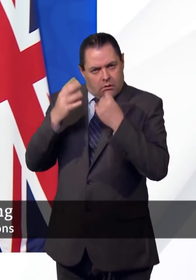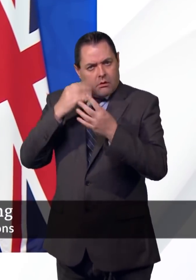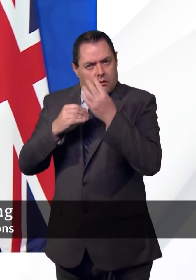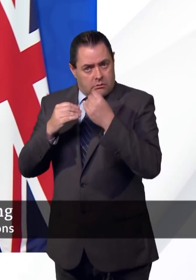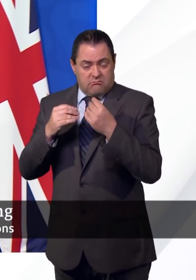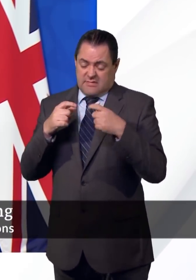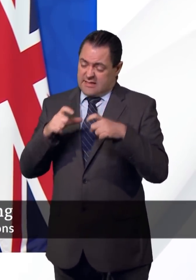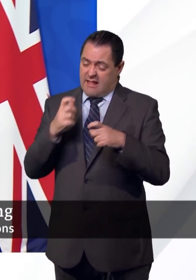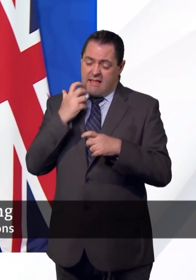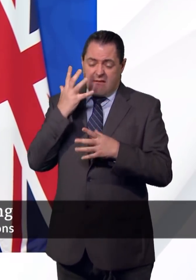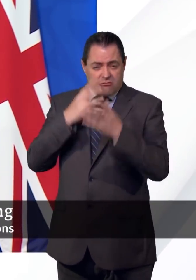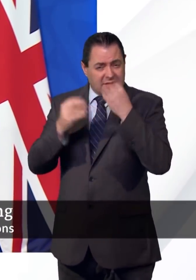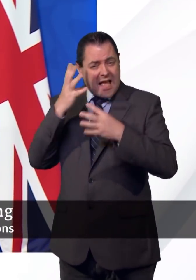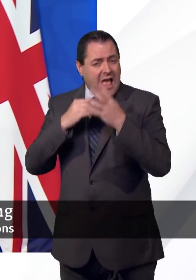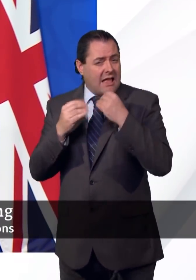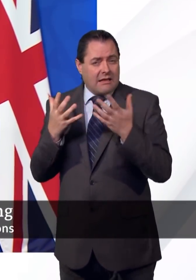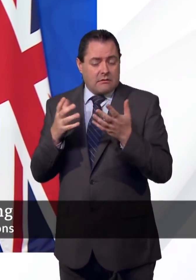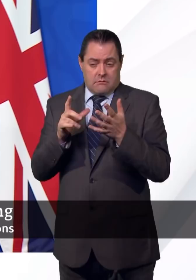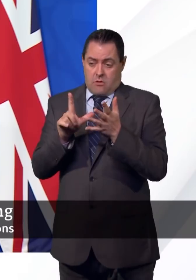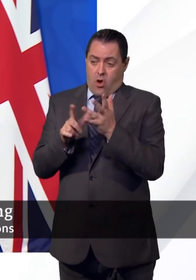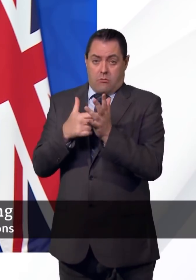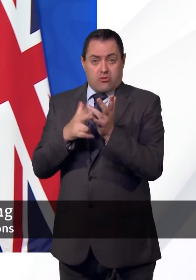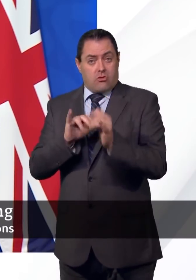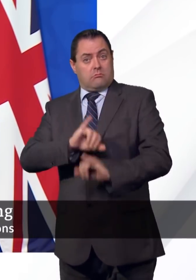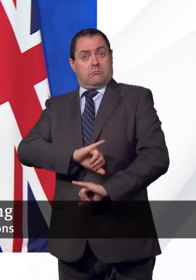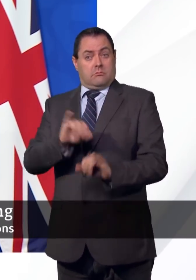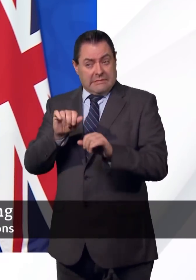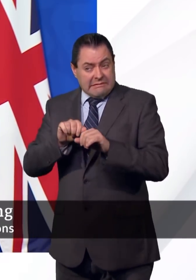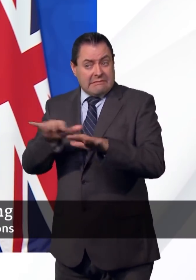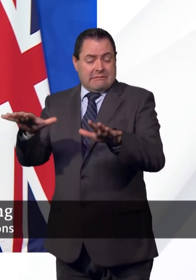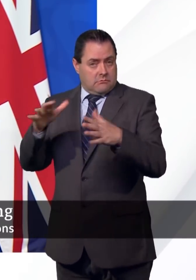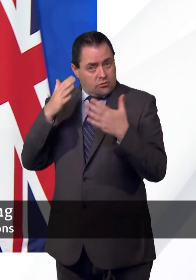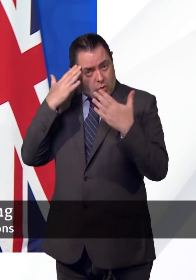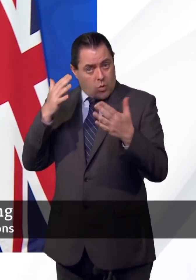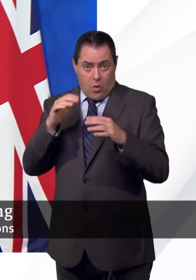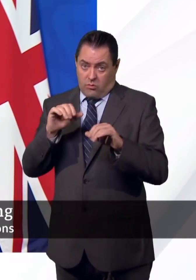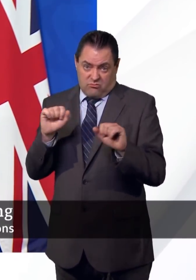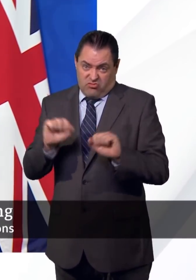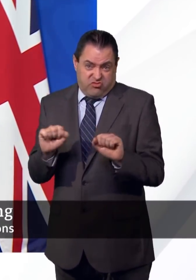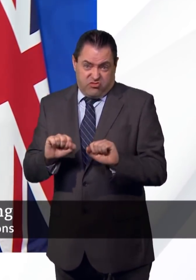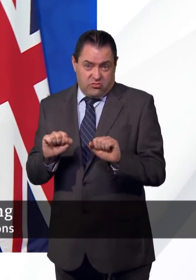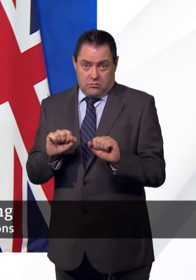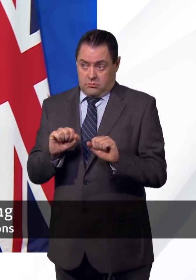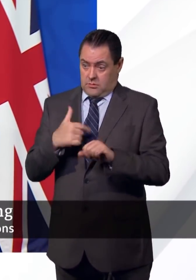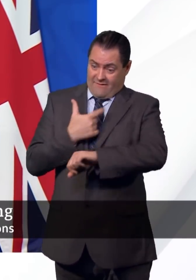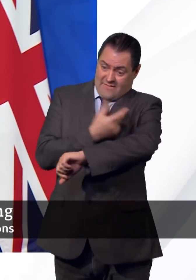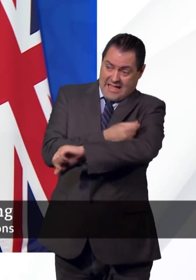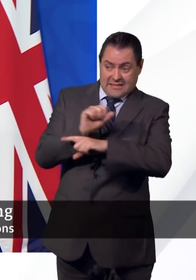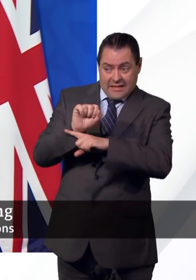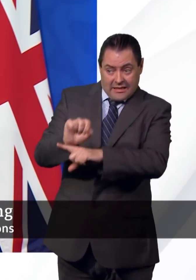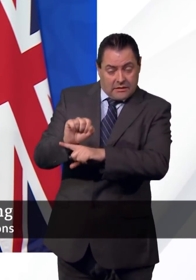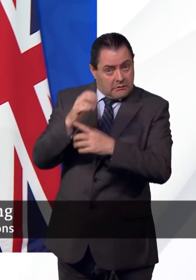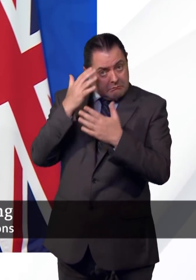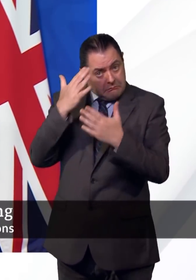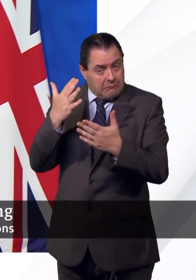don't yet know Omicron's severity, its exact rate of transmission, nor indeed the full effectiveness of our vaccines